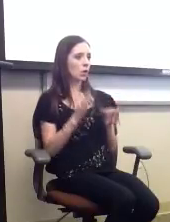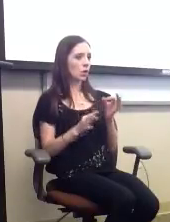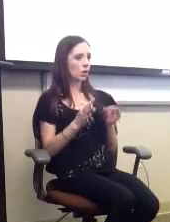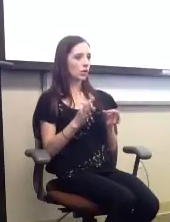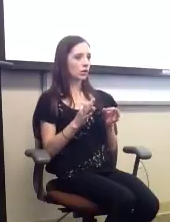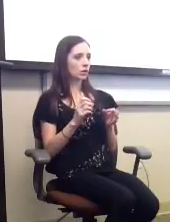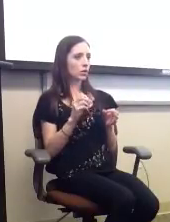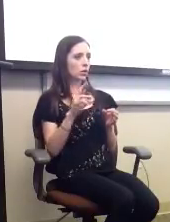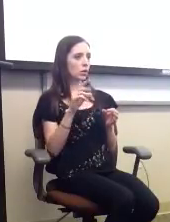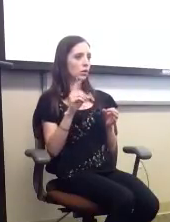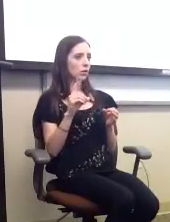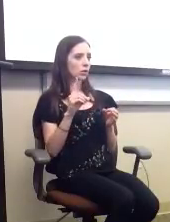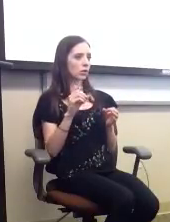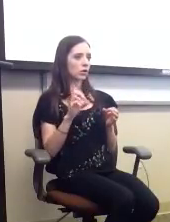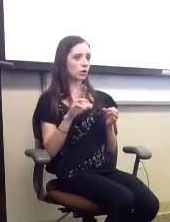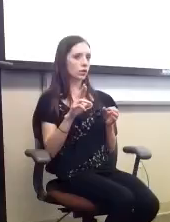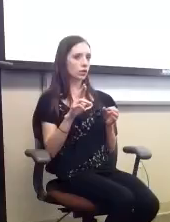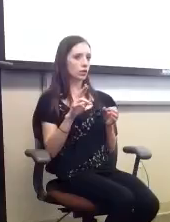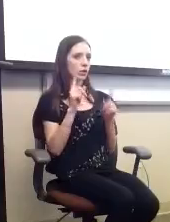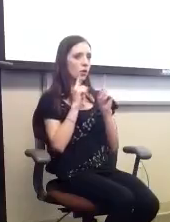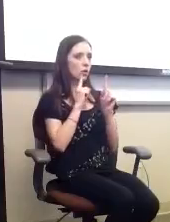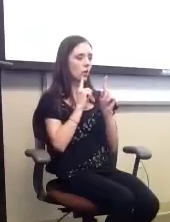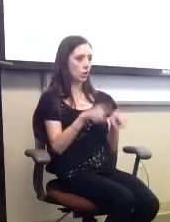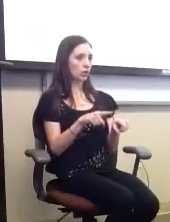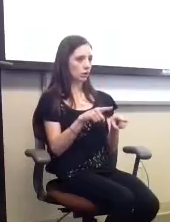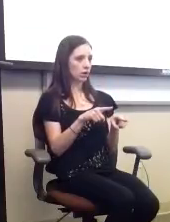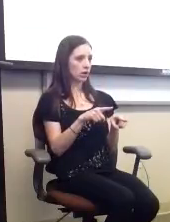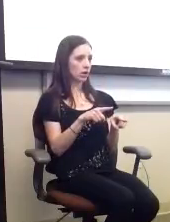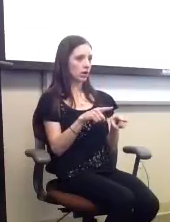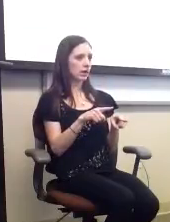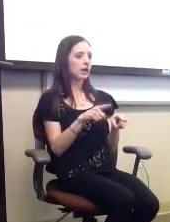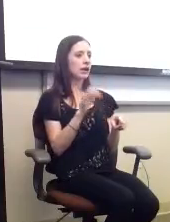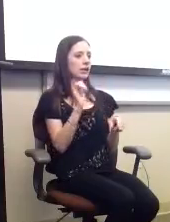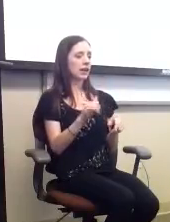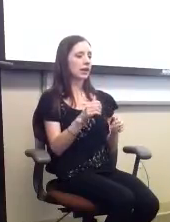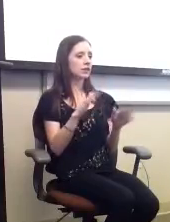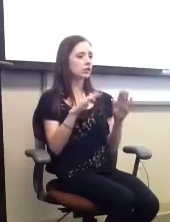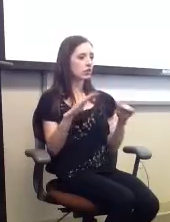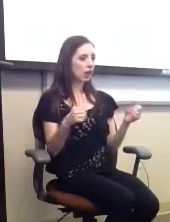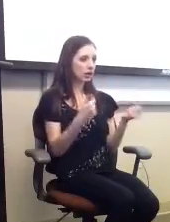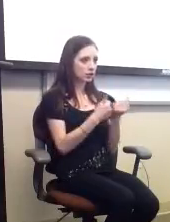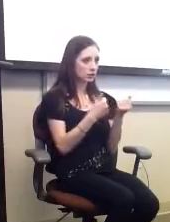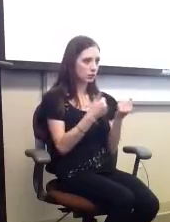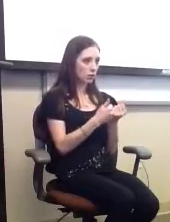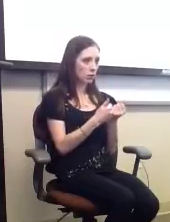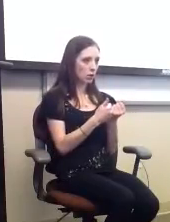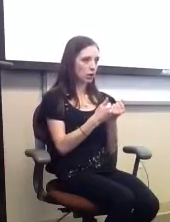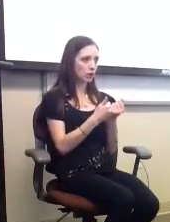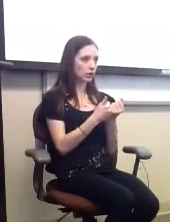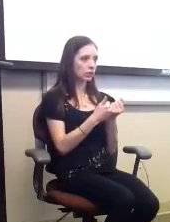support payments only. So be careful when you're doing these that you're not including any other